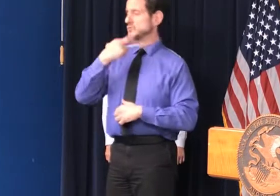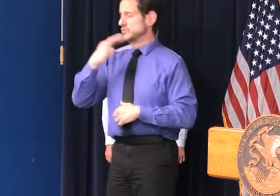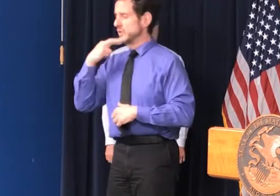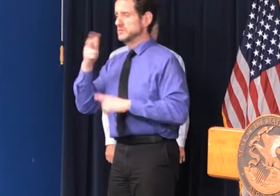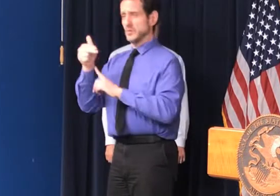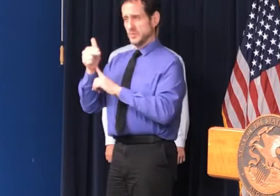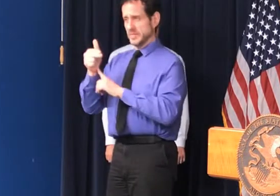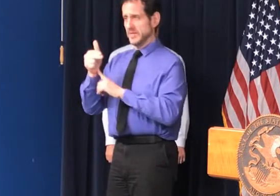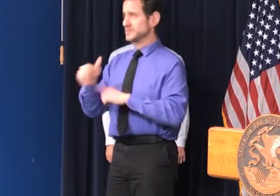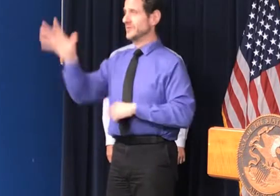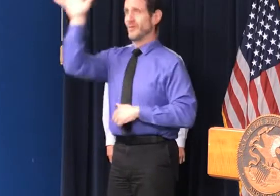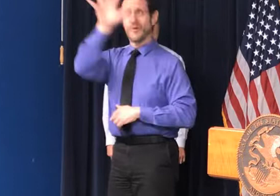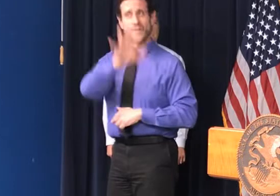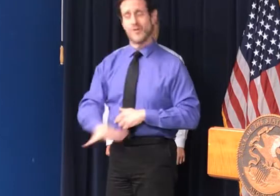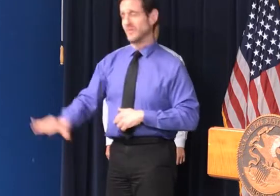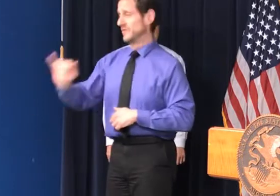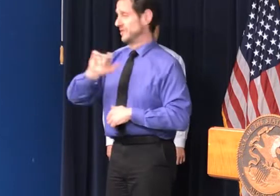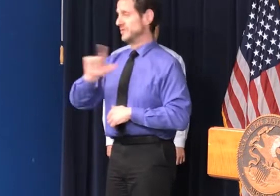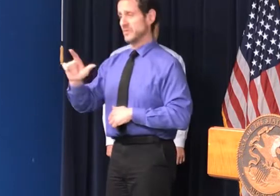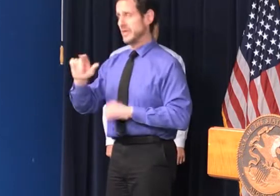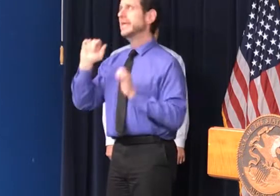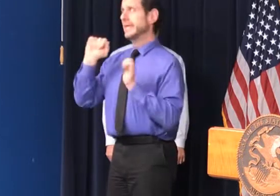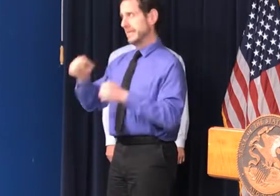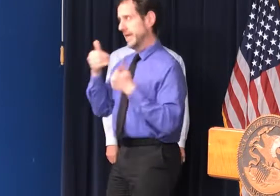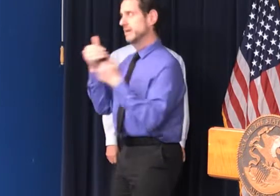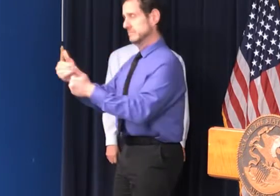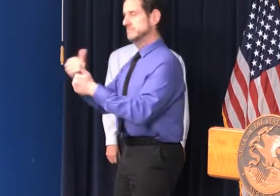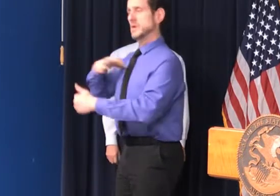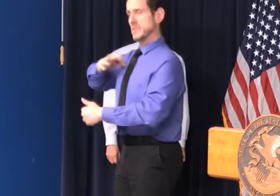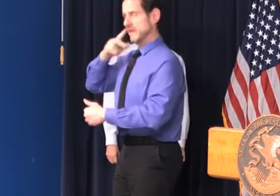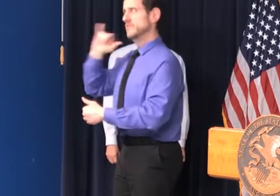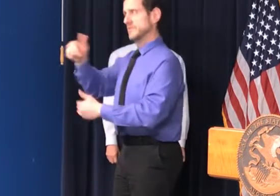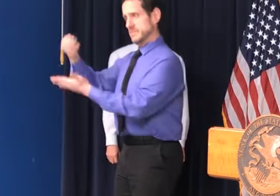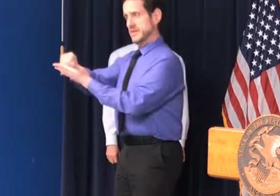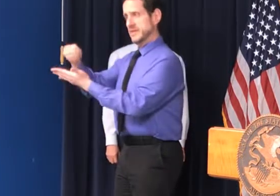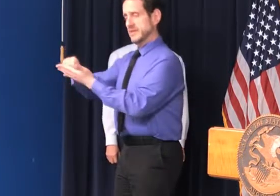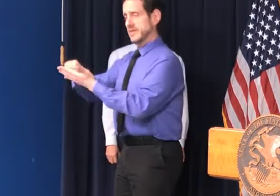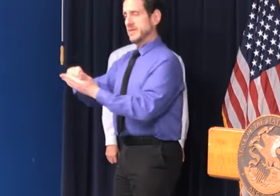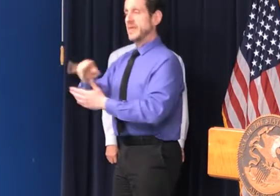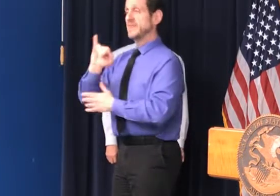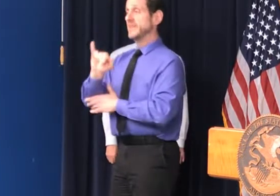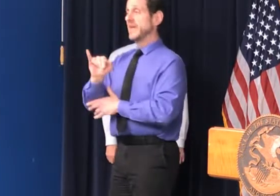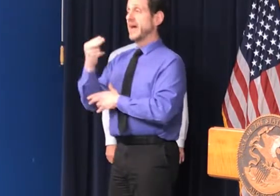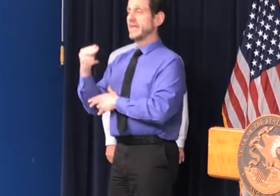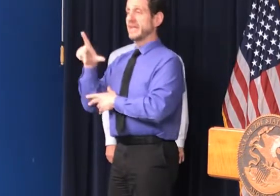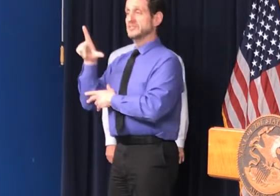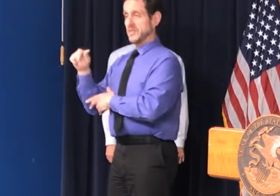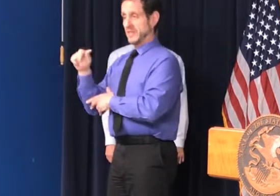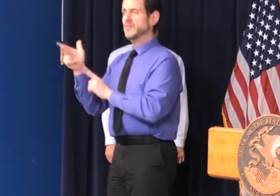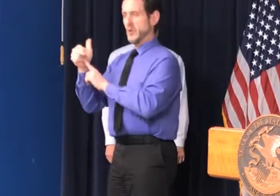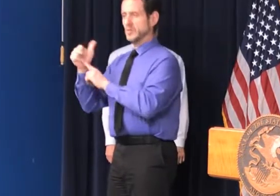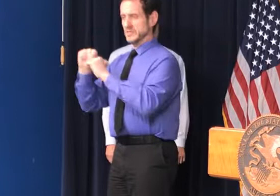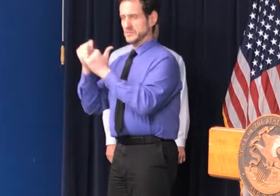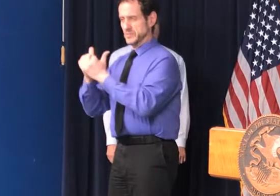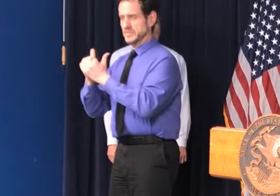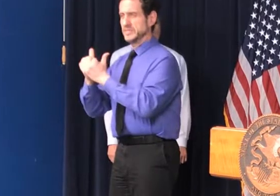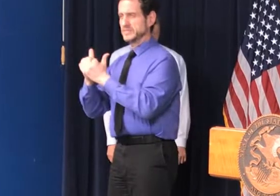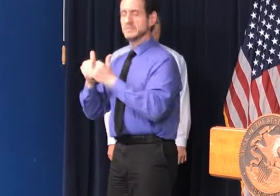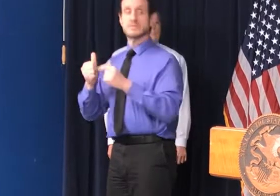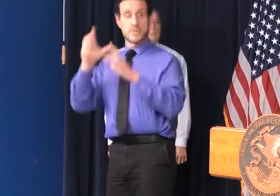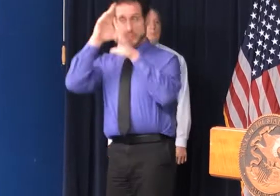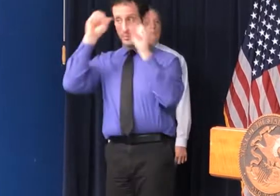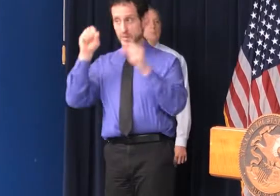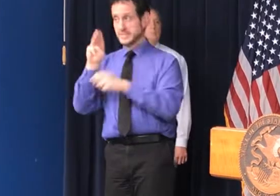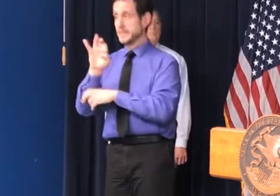in every corner of our state are eligible to apply. And the IHLA president, Michael Jacobson, who